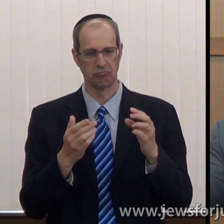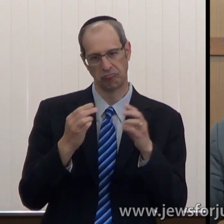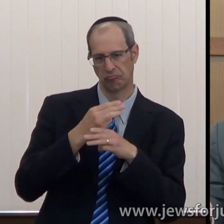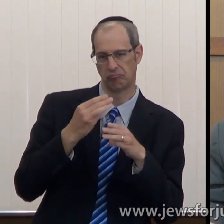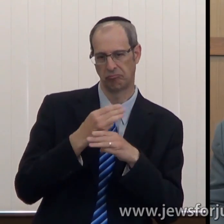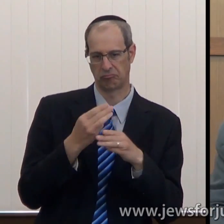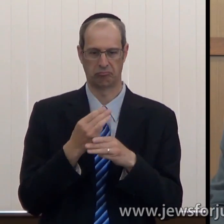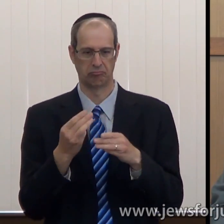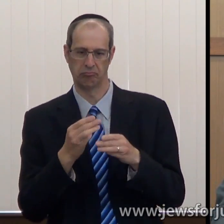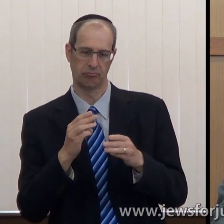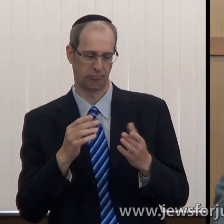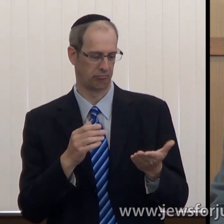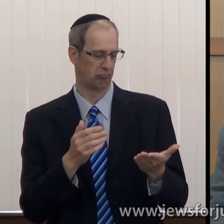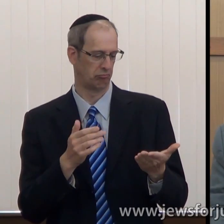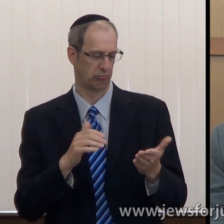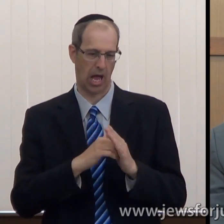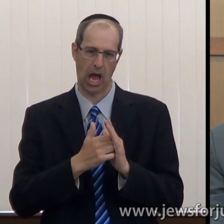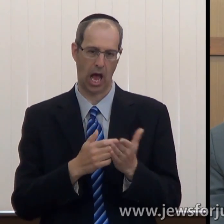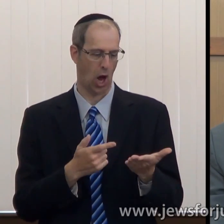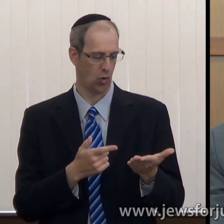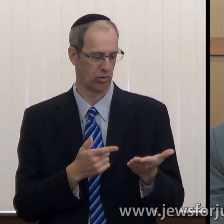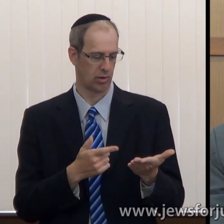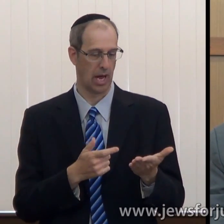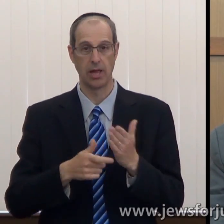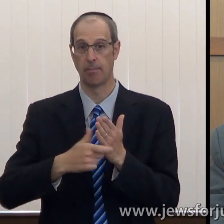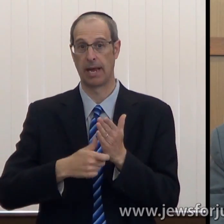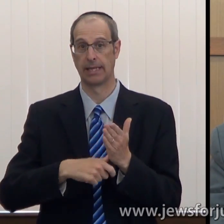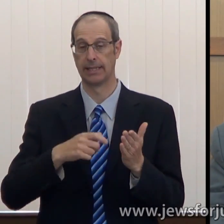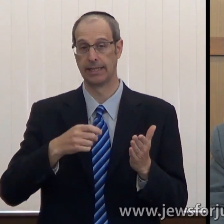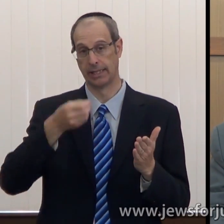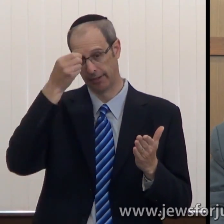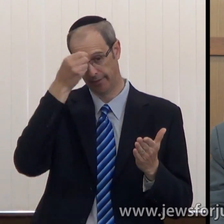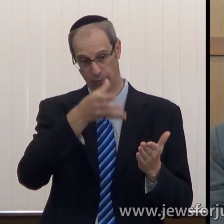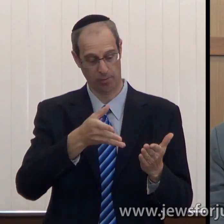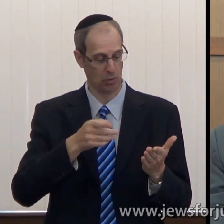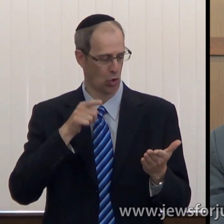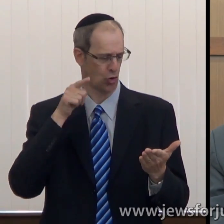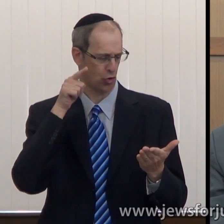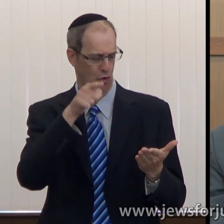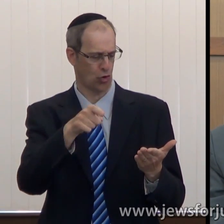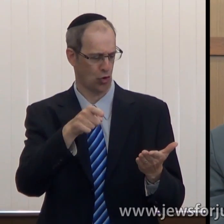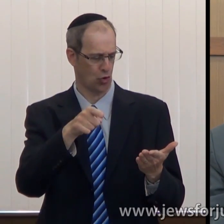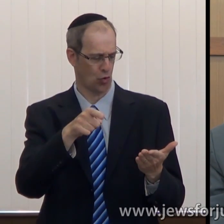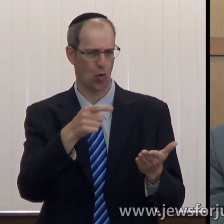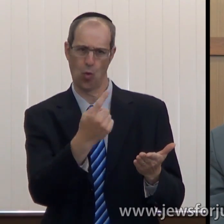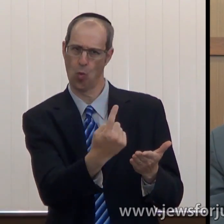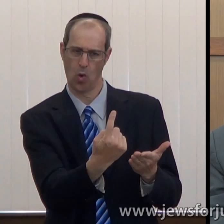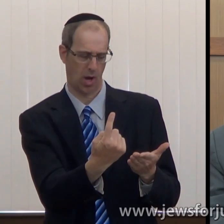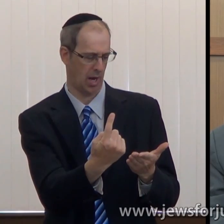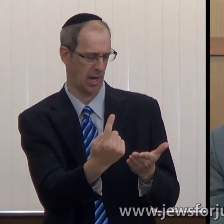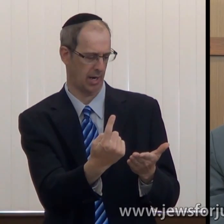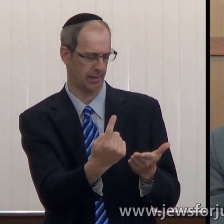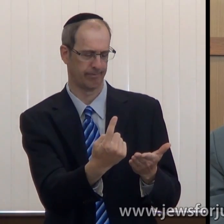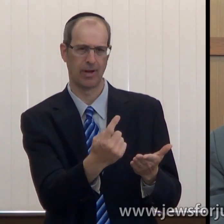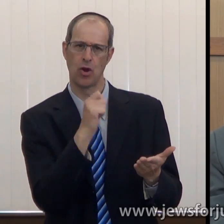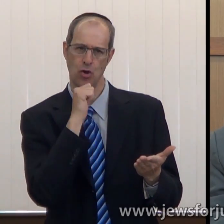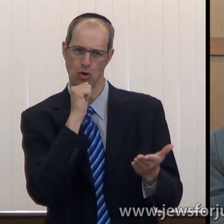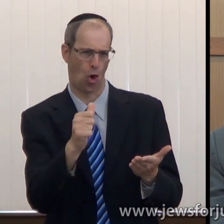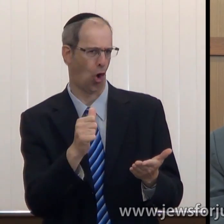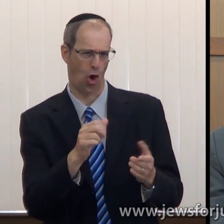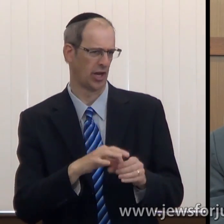did. And the magazine said that you are someone who is not